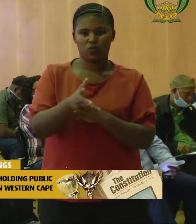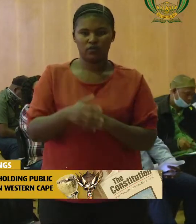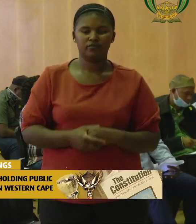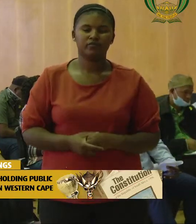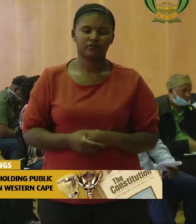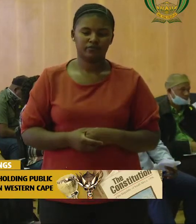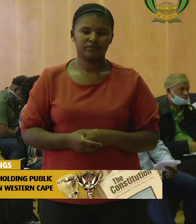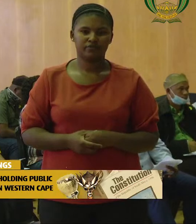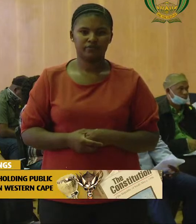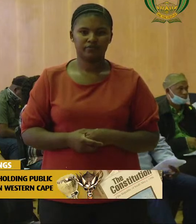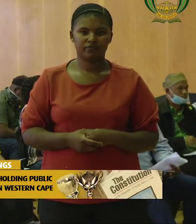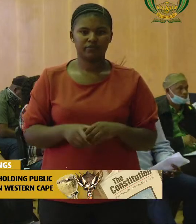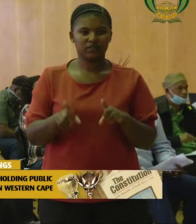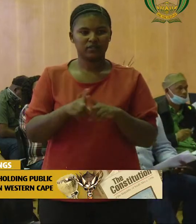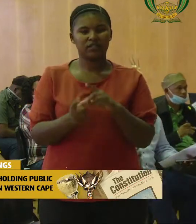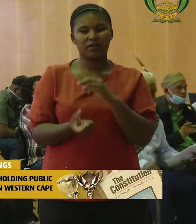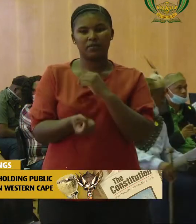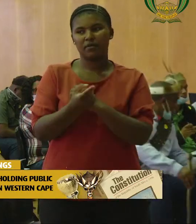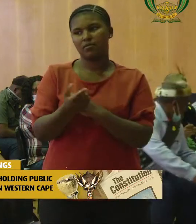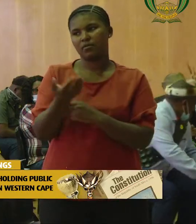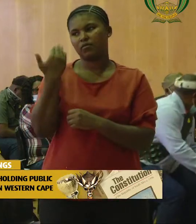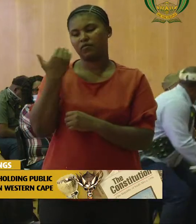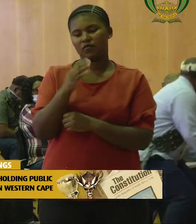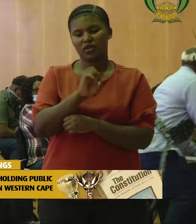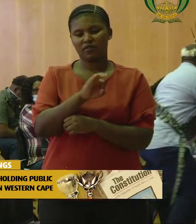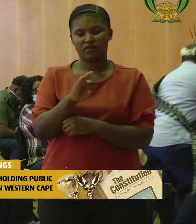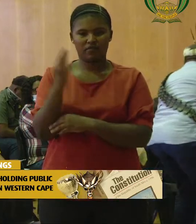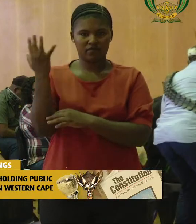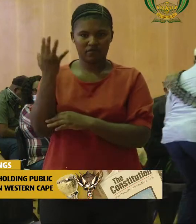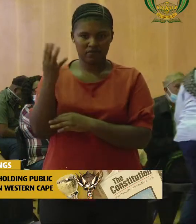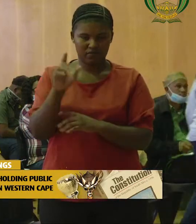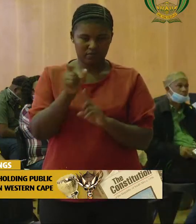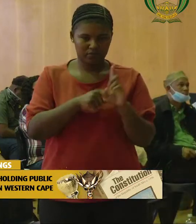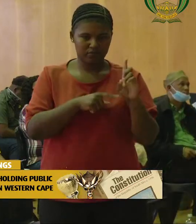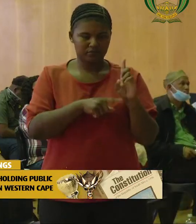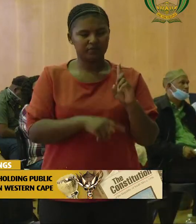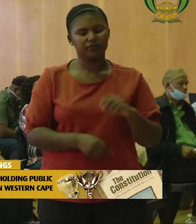tornado, just as the previous EFF speaker had expressed.